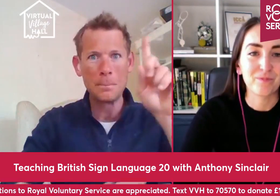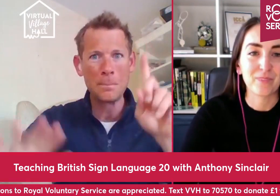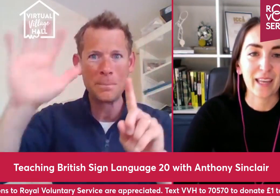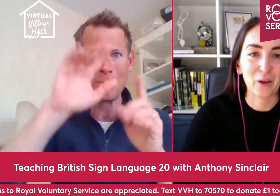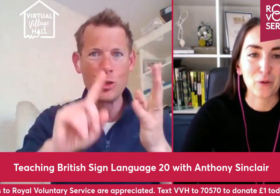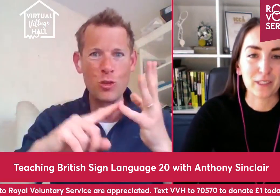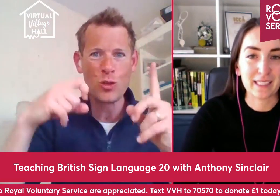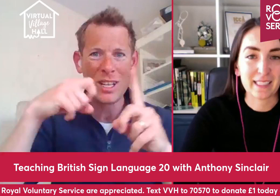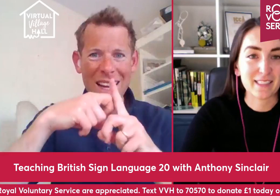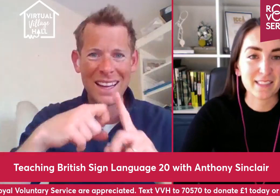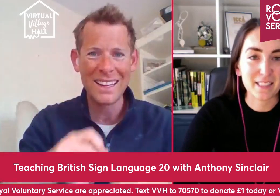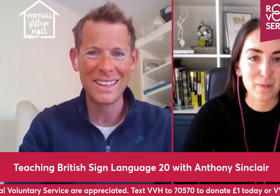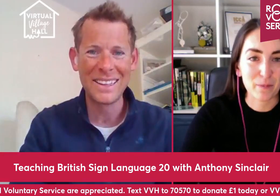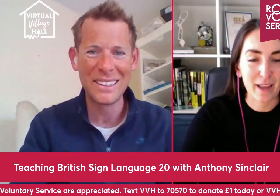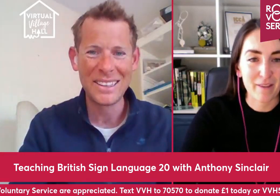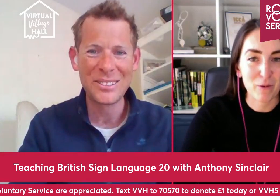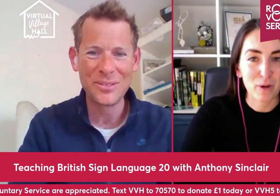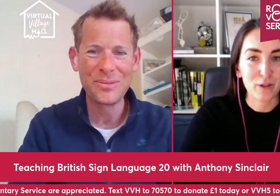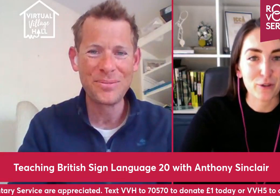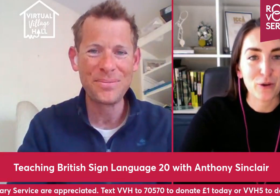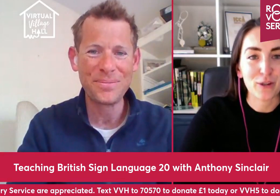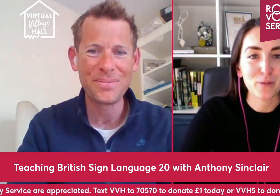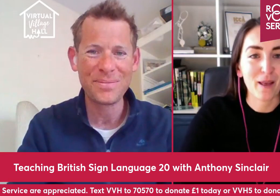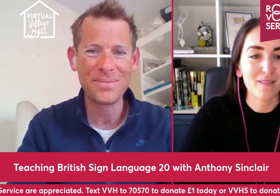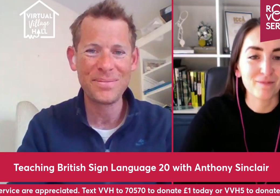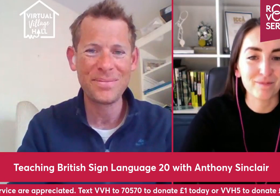and hopefully it's the same everywhere you are as well.